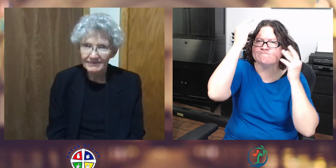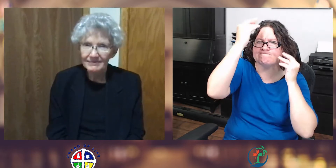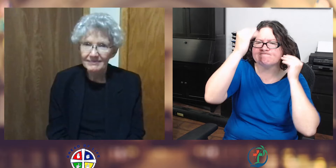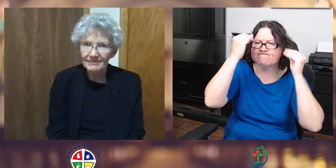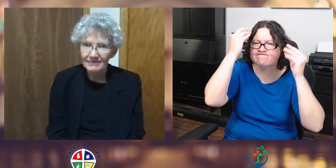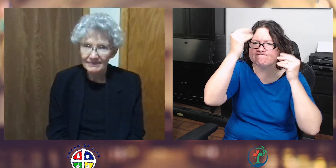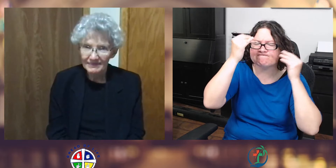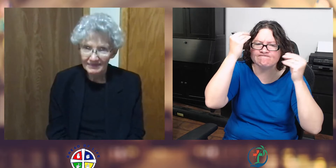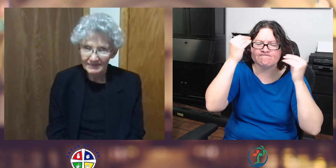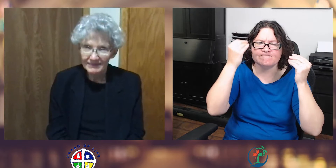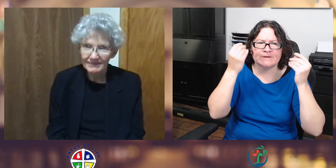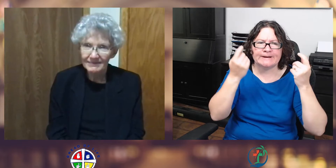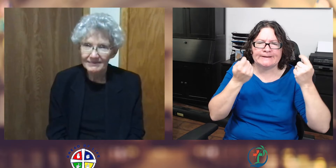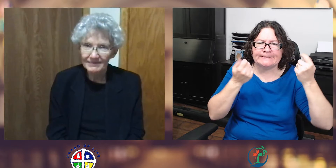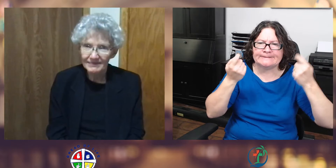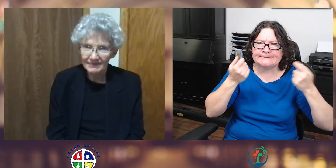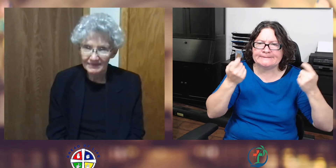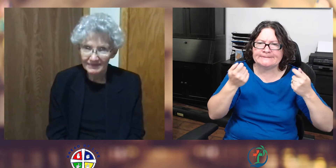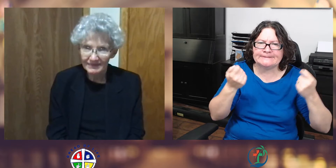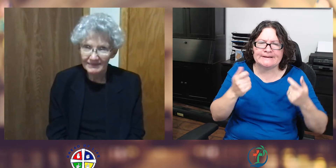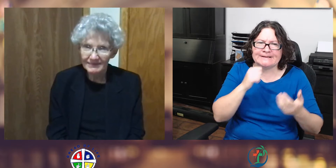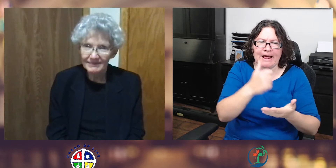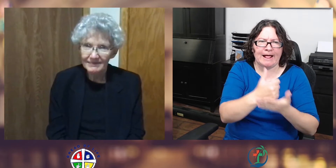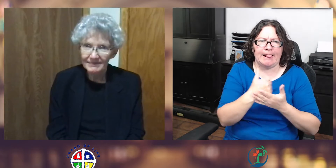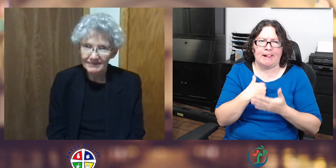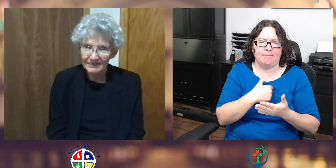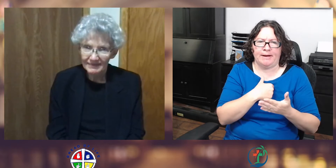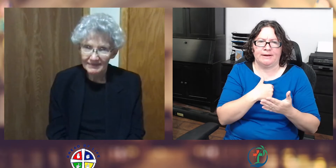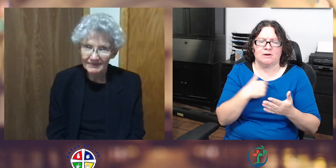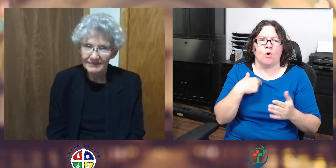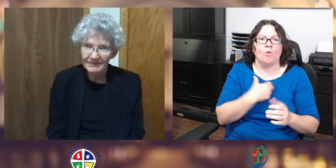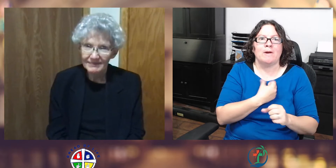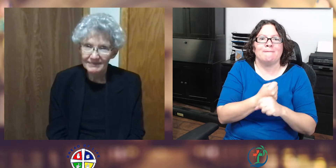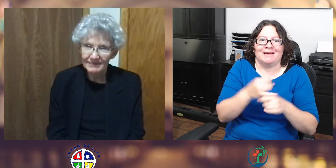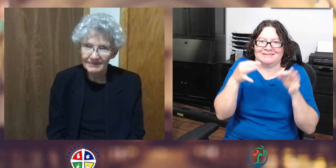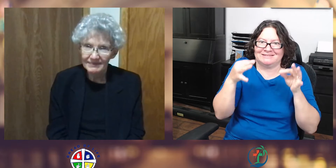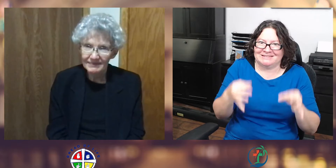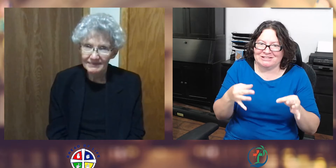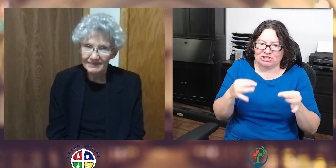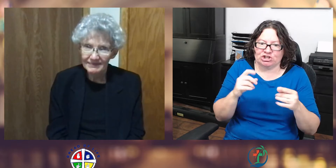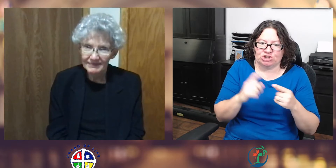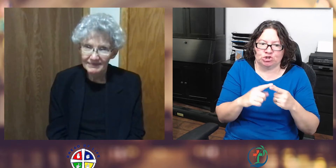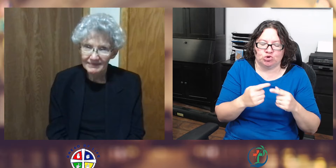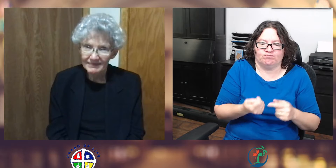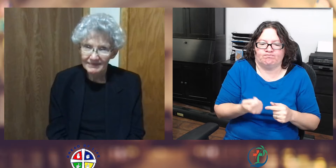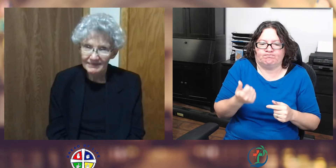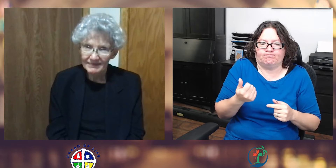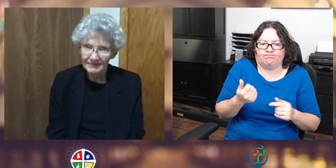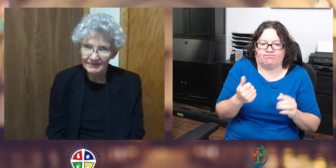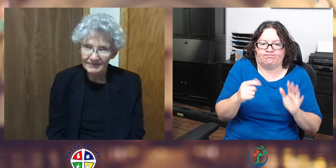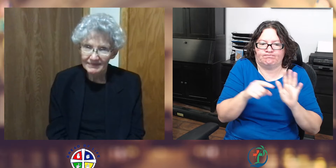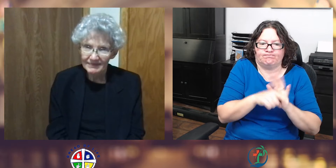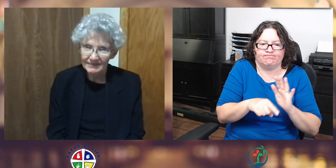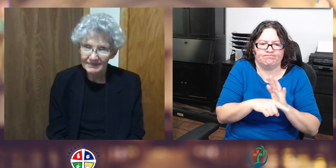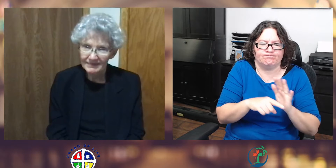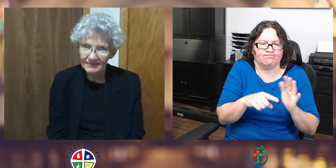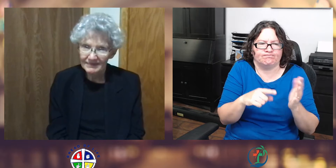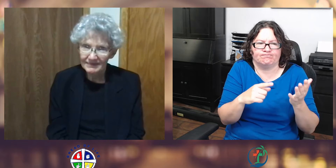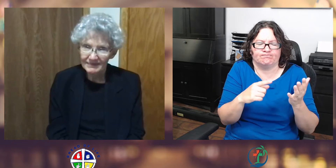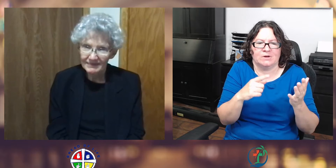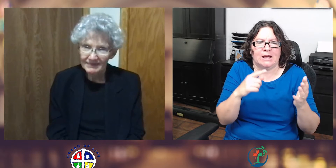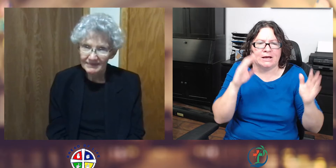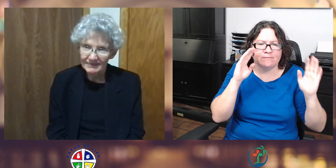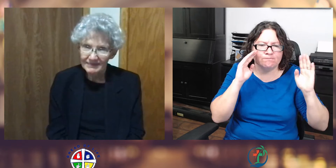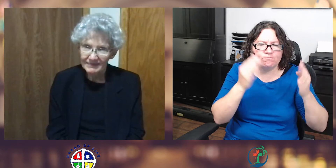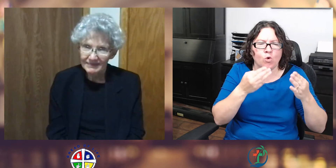So, was it difficult to leave it all behind? No. It should have been. I